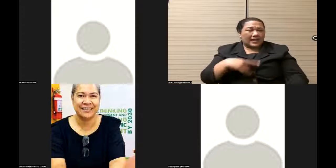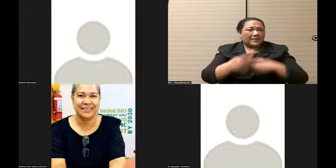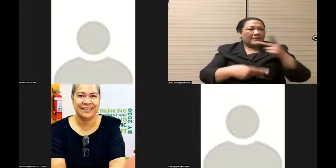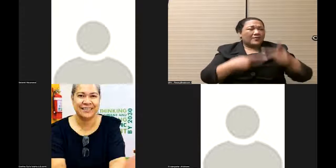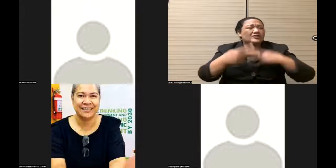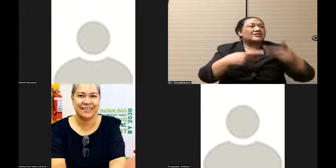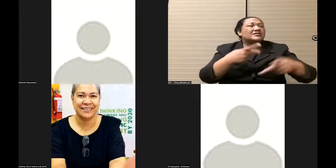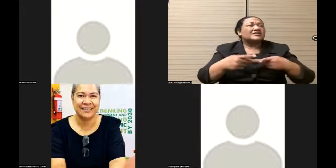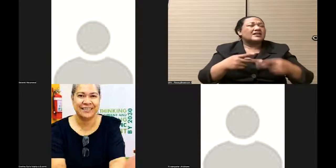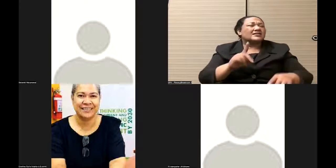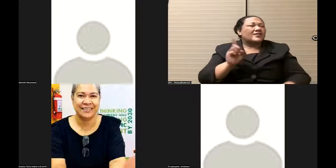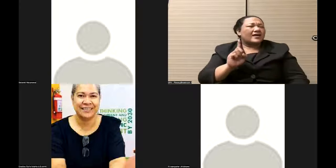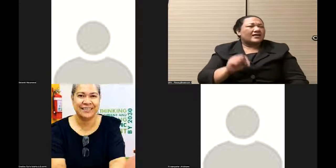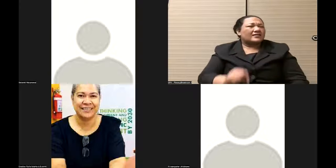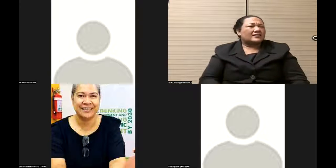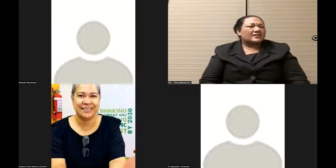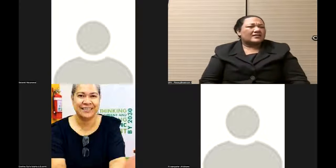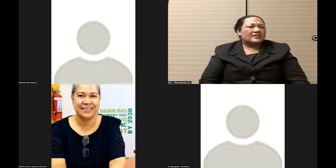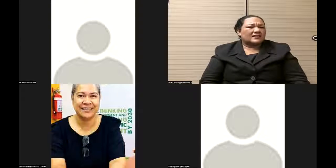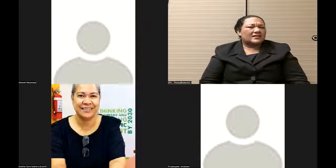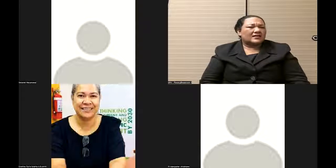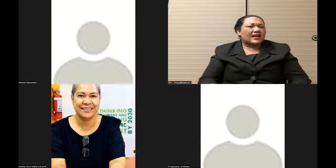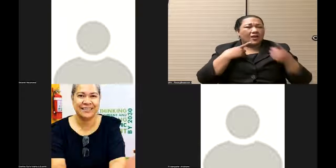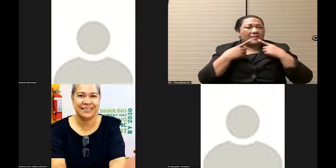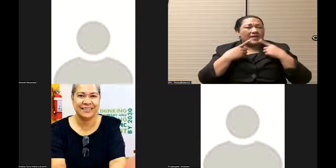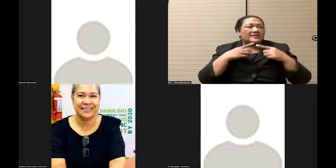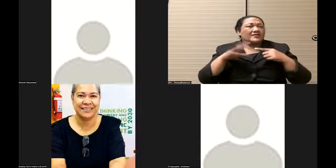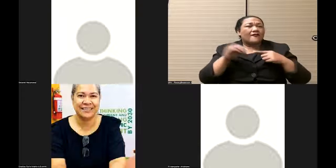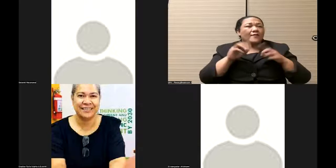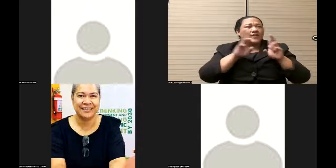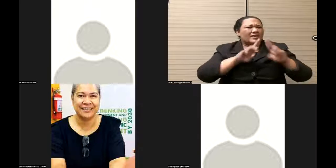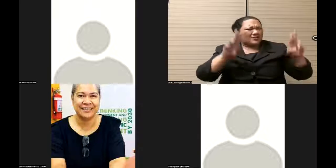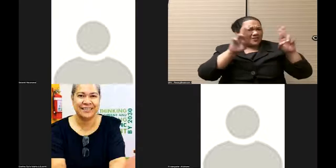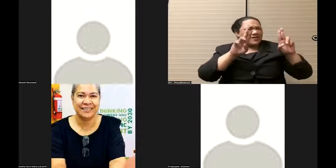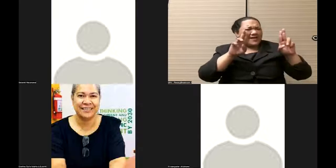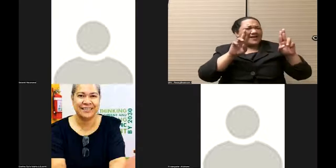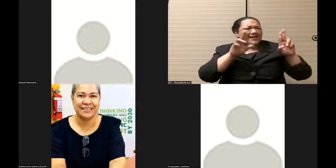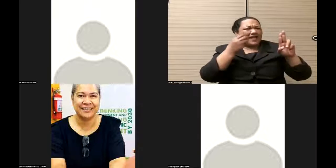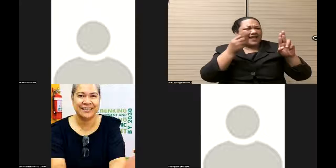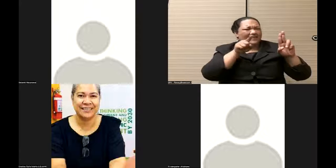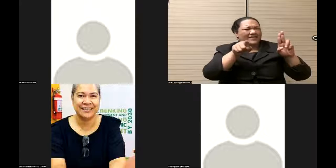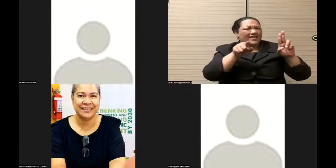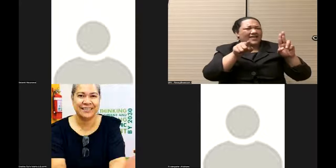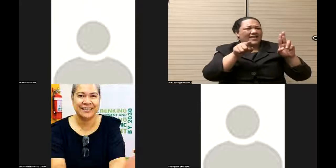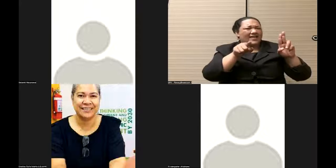UN agency, represented by the resident regional representative for